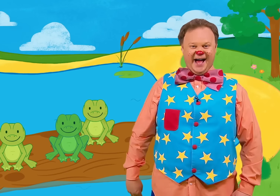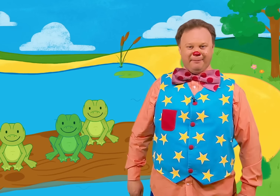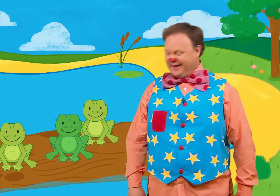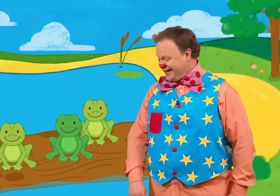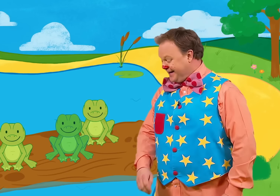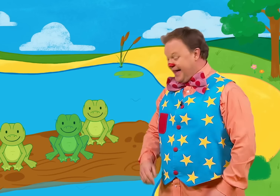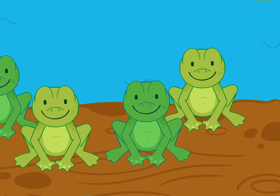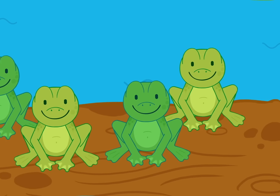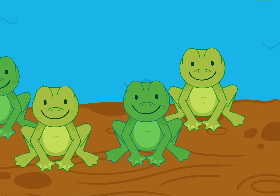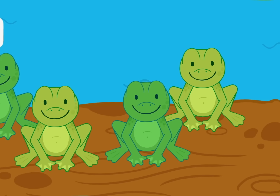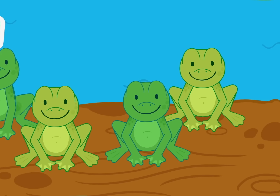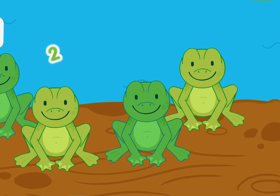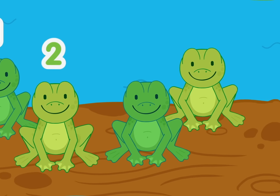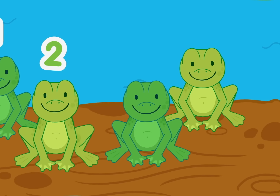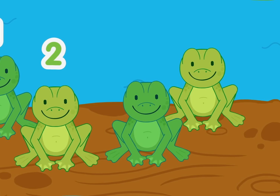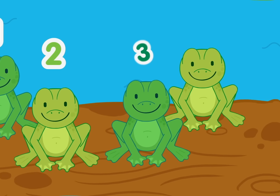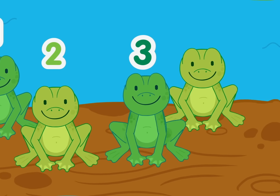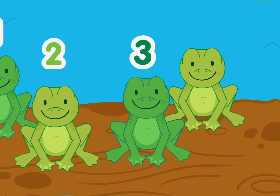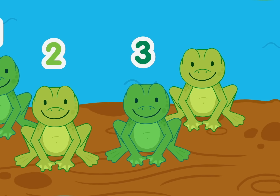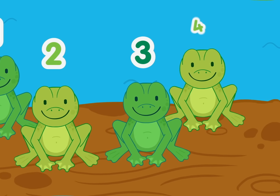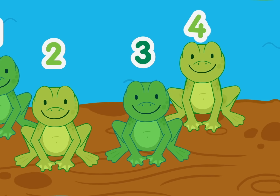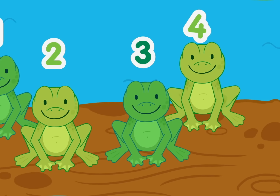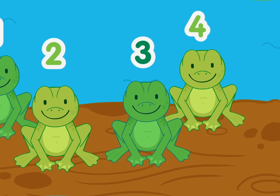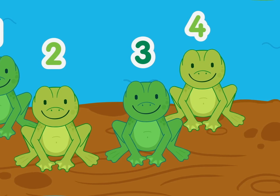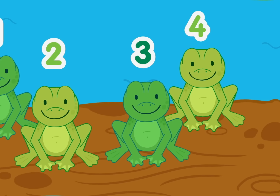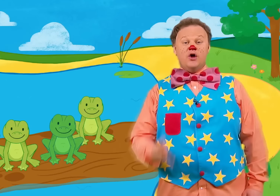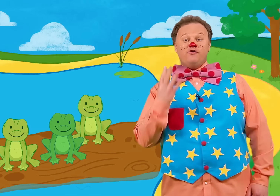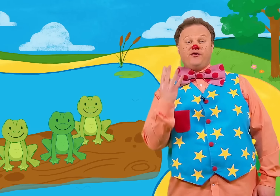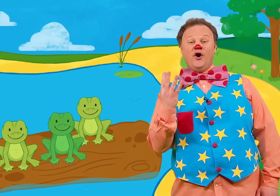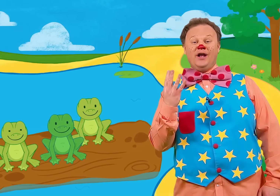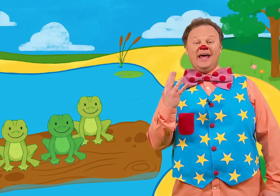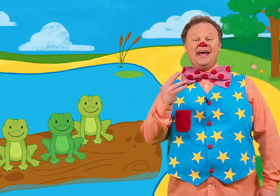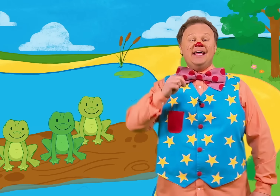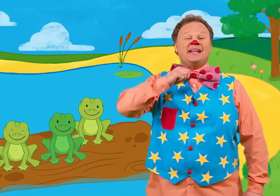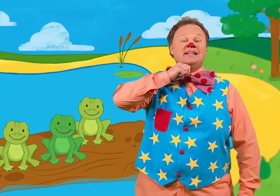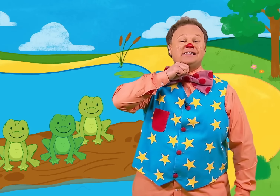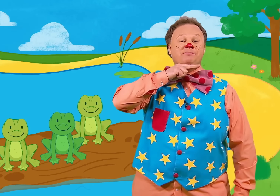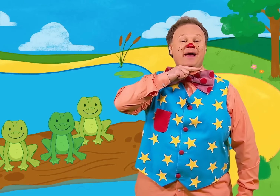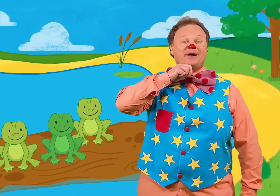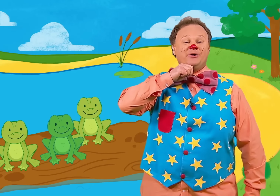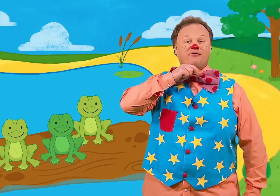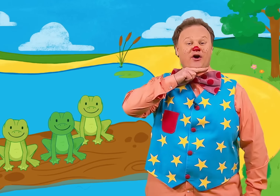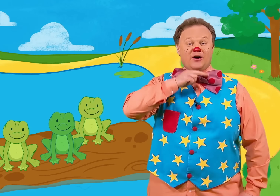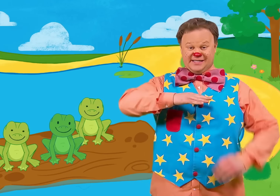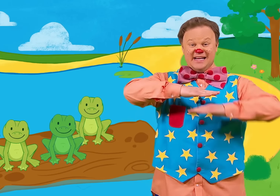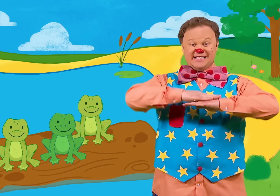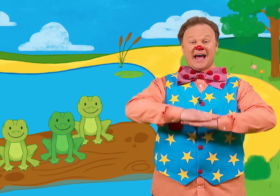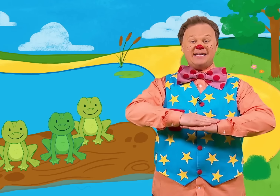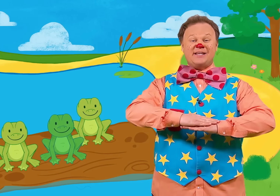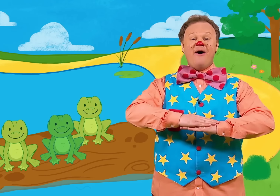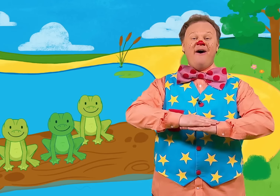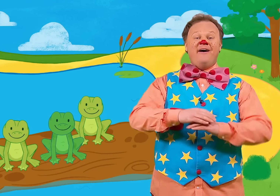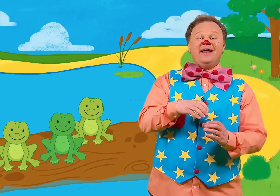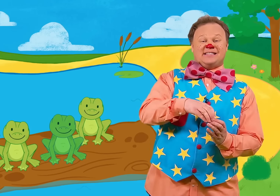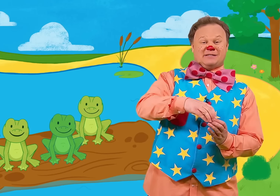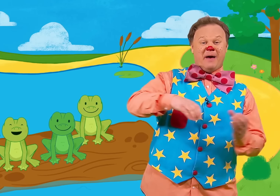glub. Only four left now. Four little speckled frogs sat on a